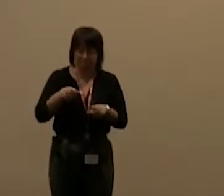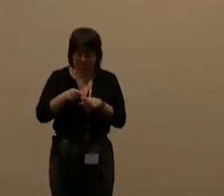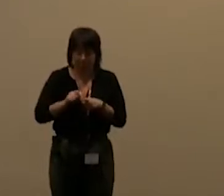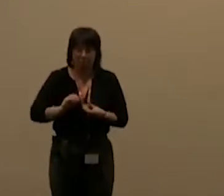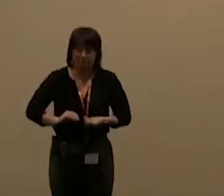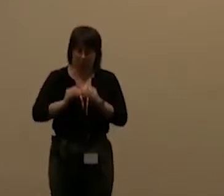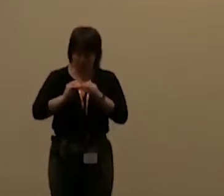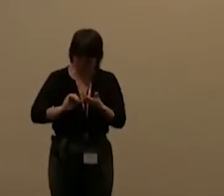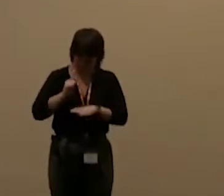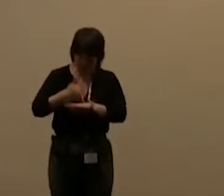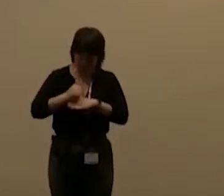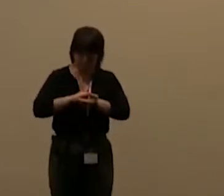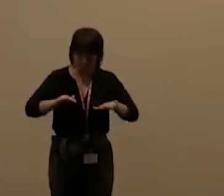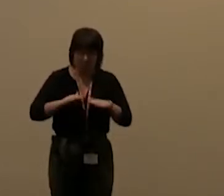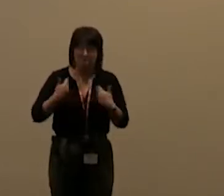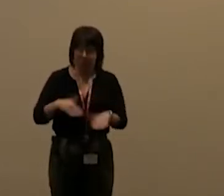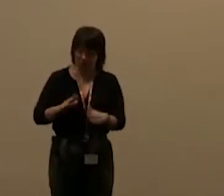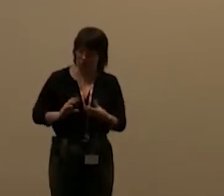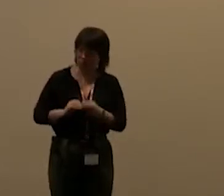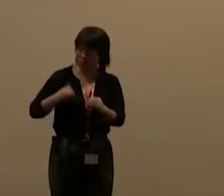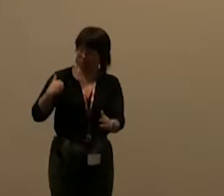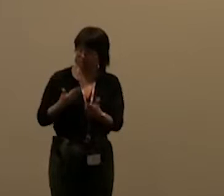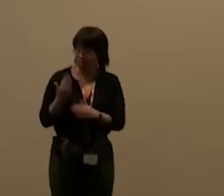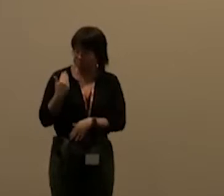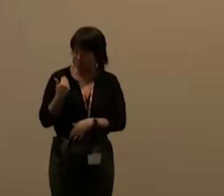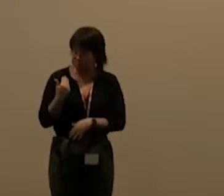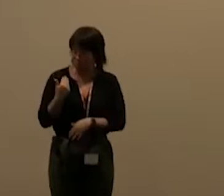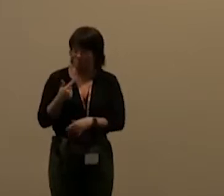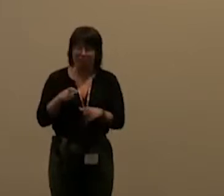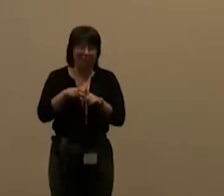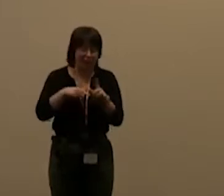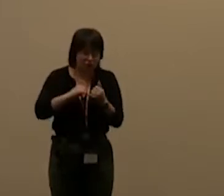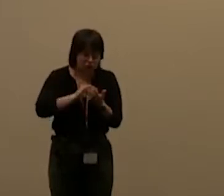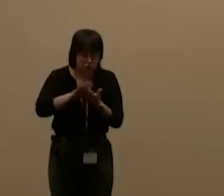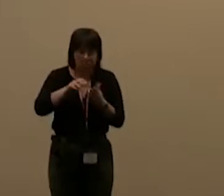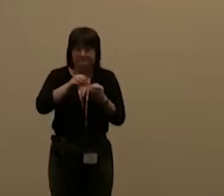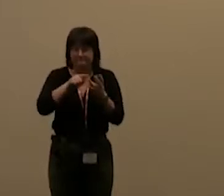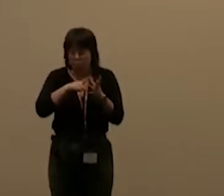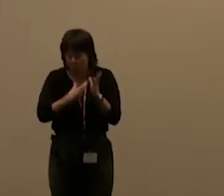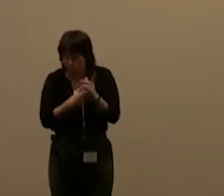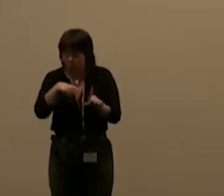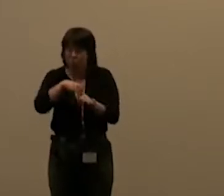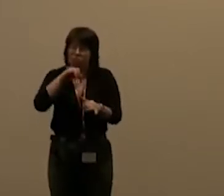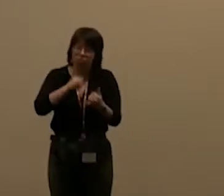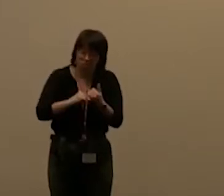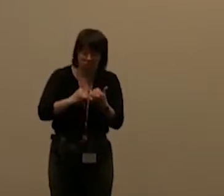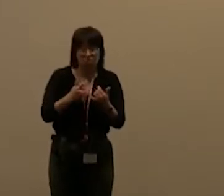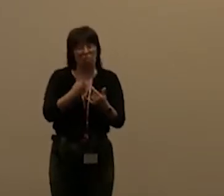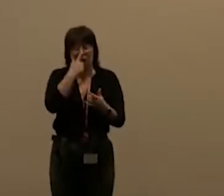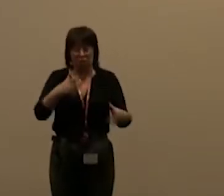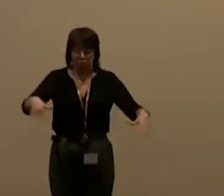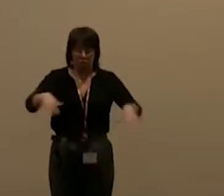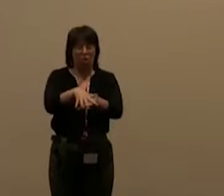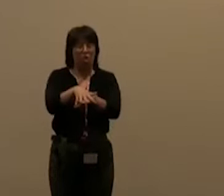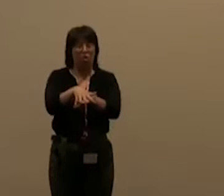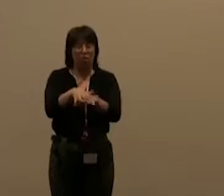the Power Platform, like Power Apps that we've already built, Power BI dashboards, bots, and Power Automate workflows. We can integrate